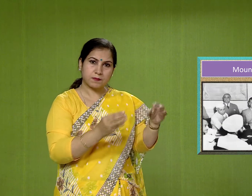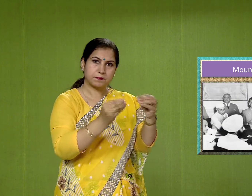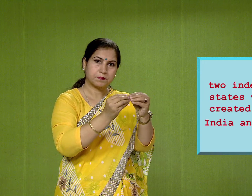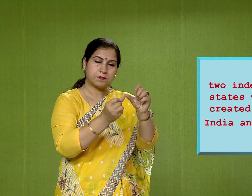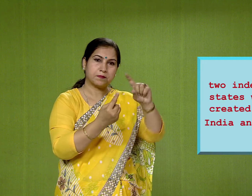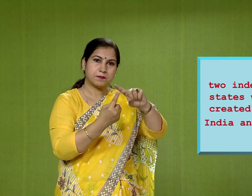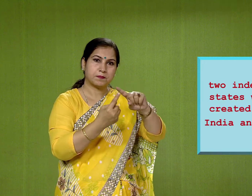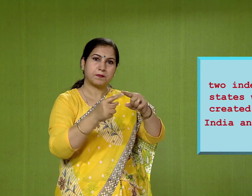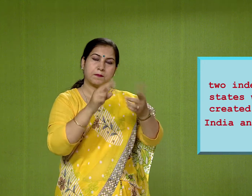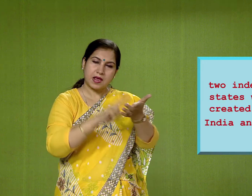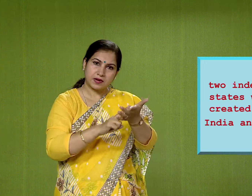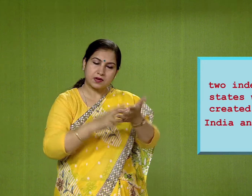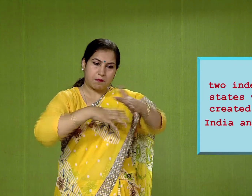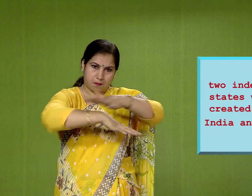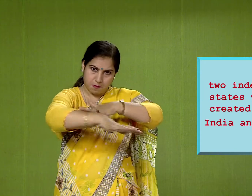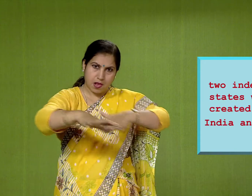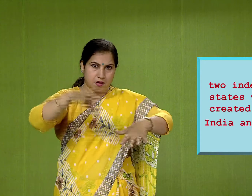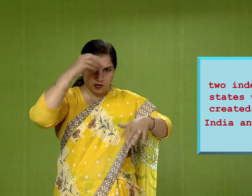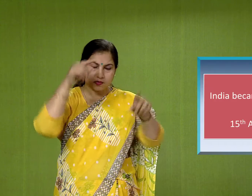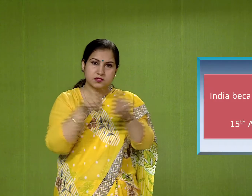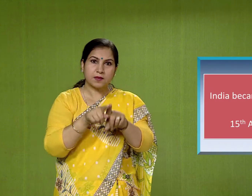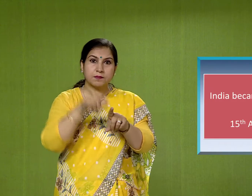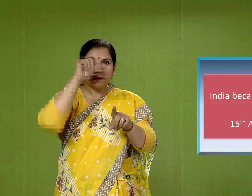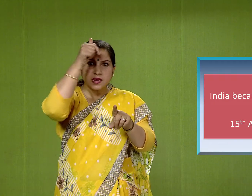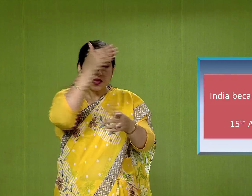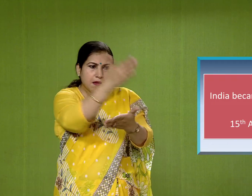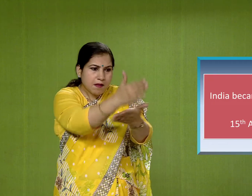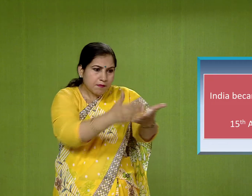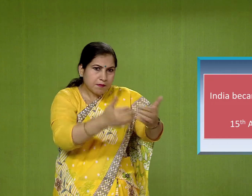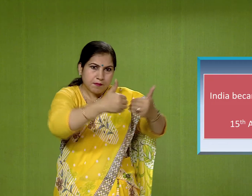and Partition of India and Indian independence.